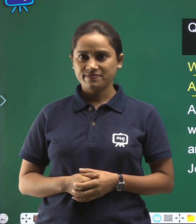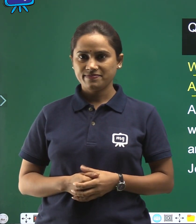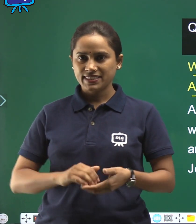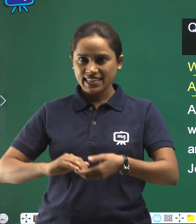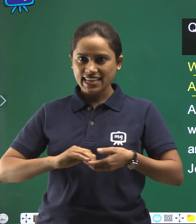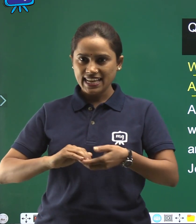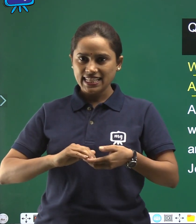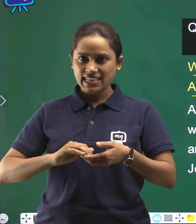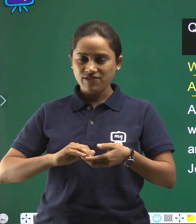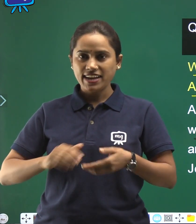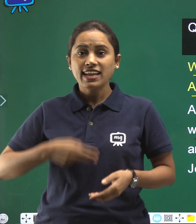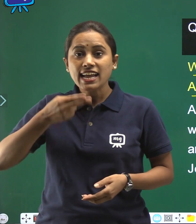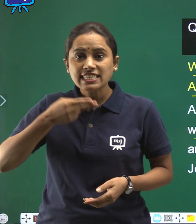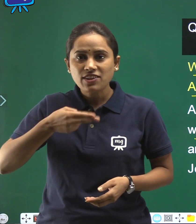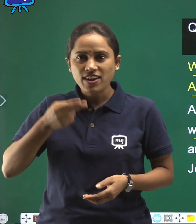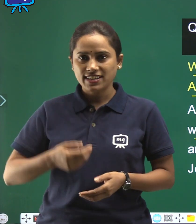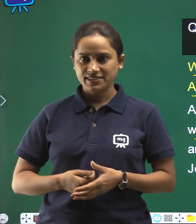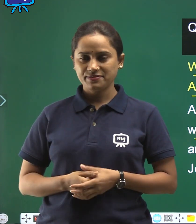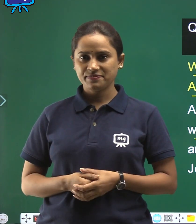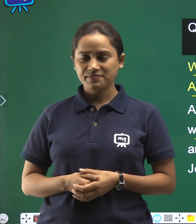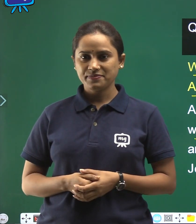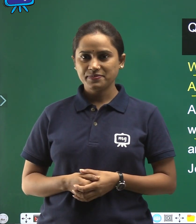the wedding signifies